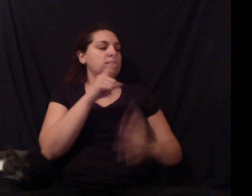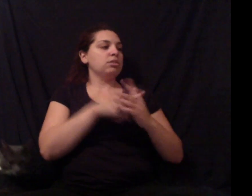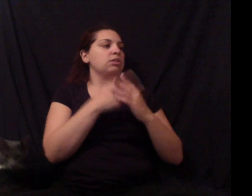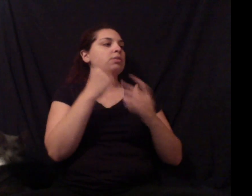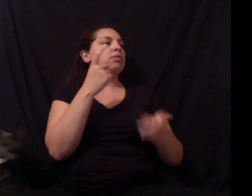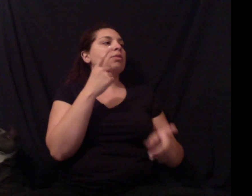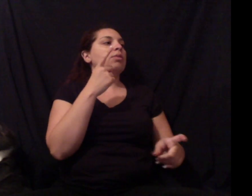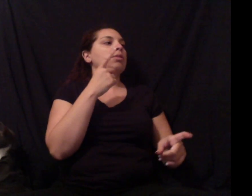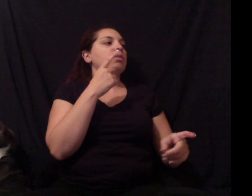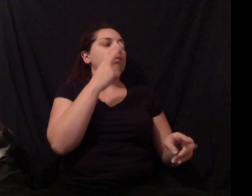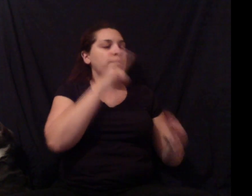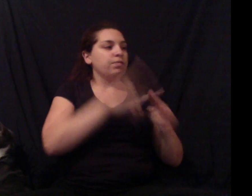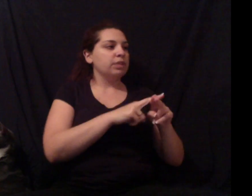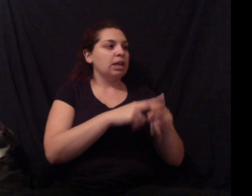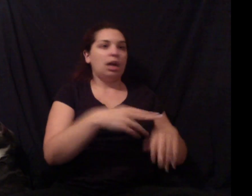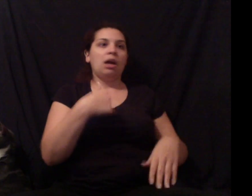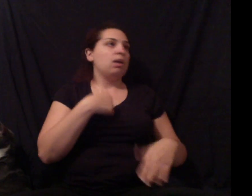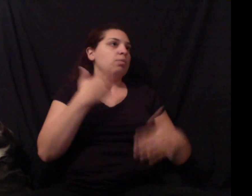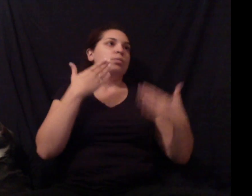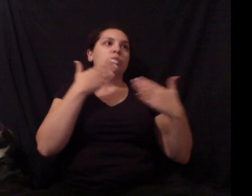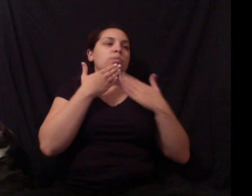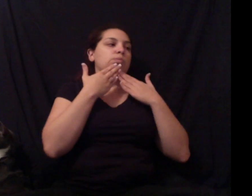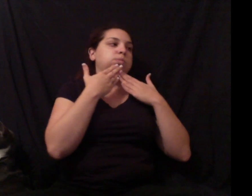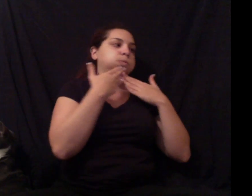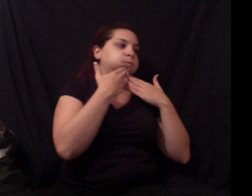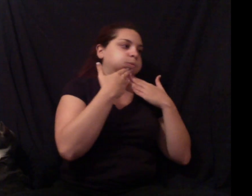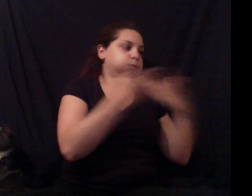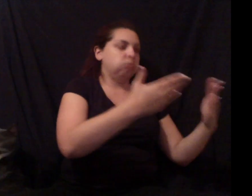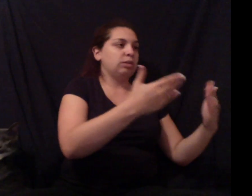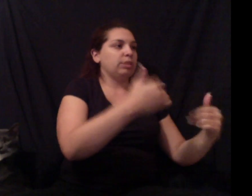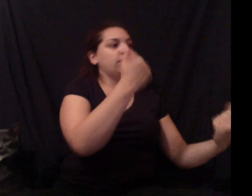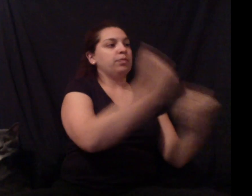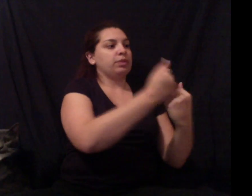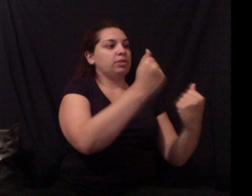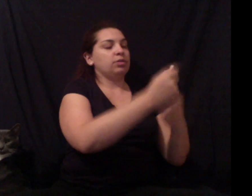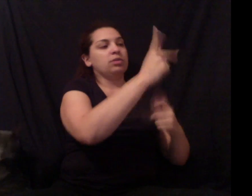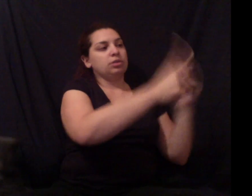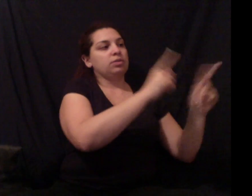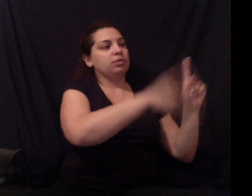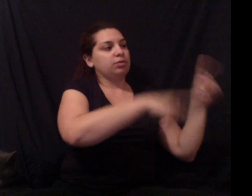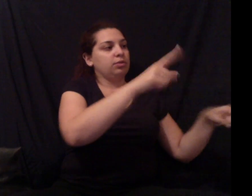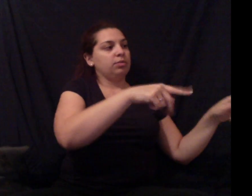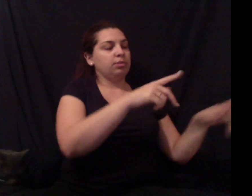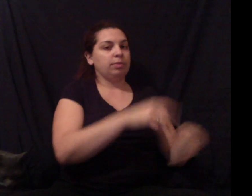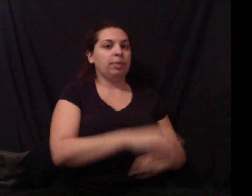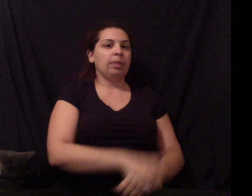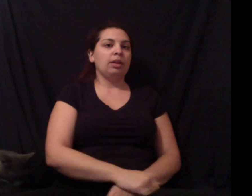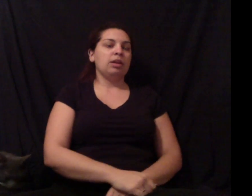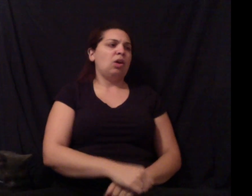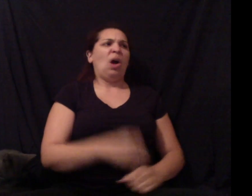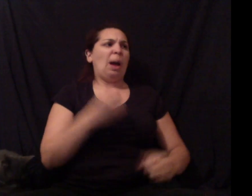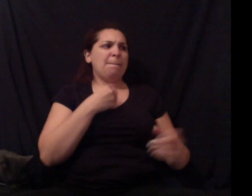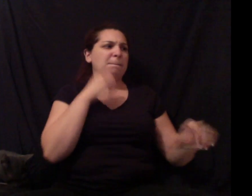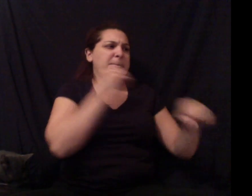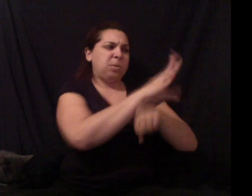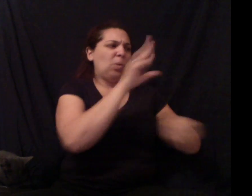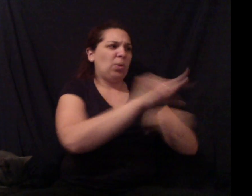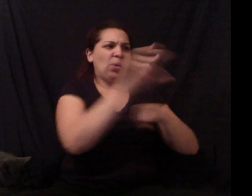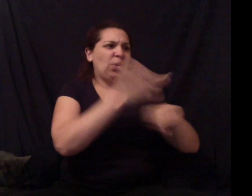fun and I'm super grateful for all the support from all these people. Of course I blast them with stuff like that on